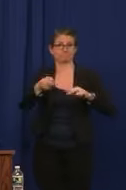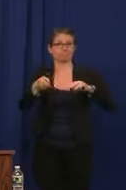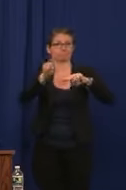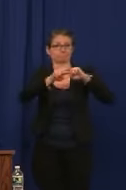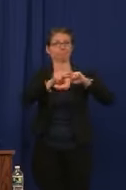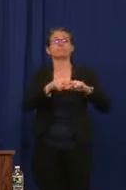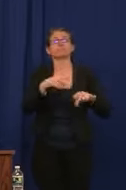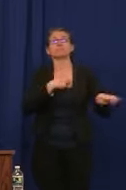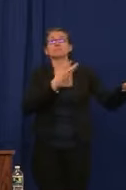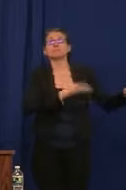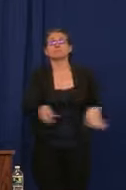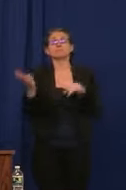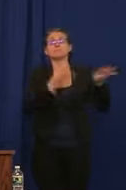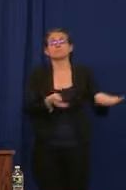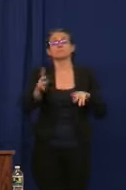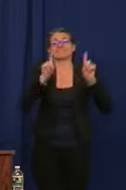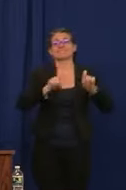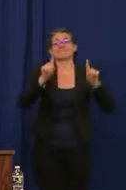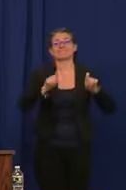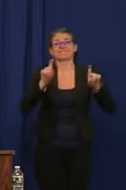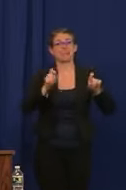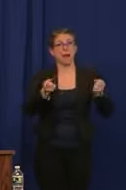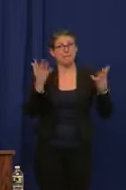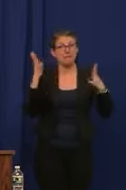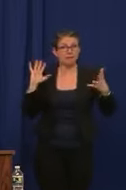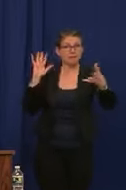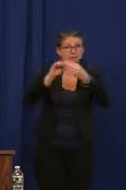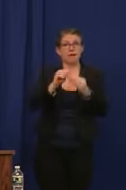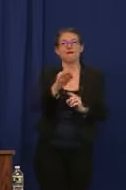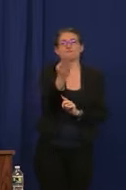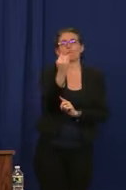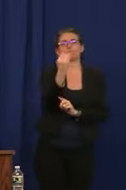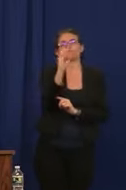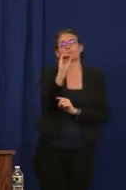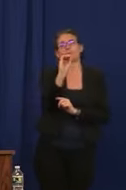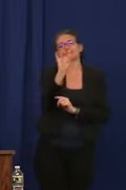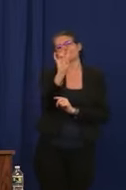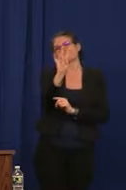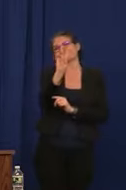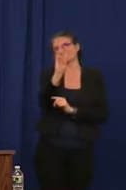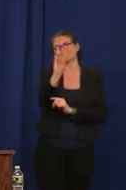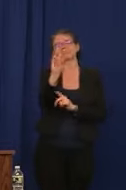14,076 individuals have tested negative for COVID-19.